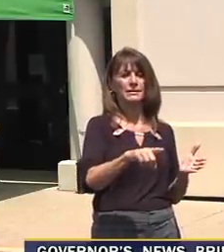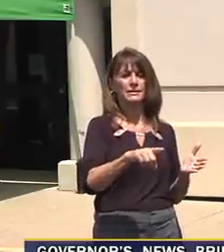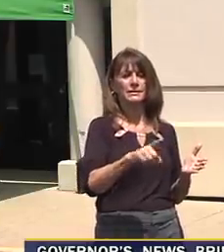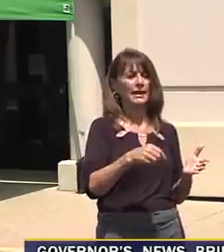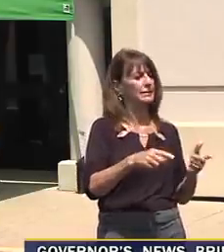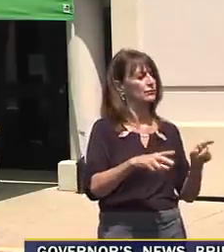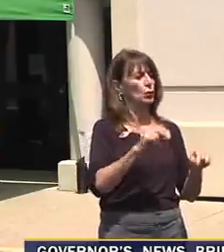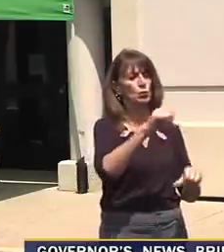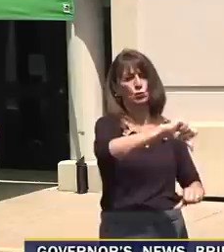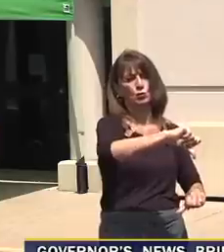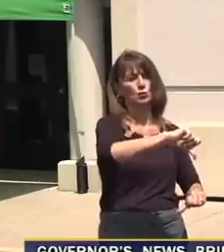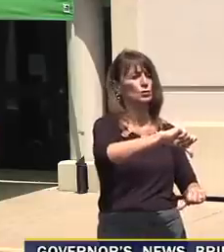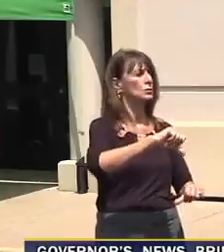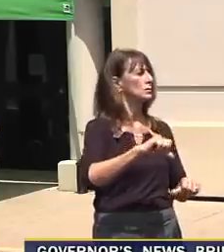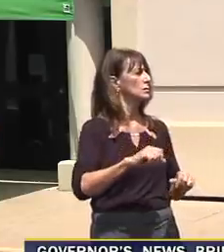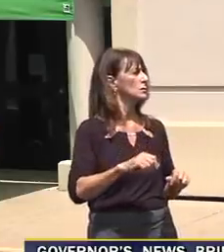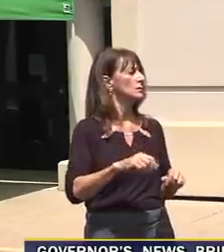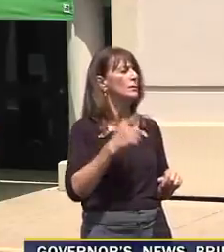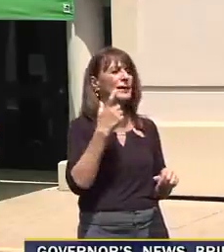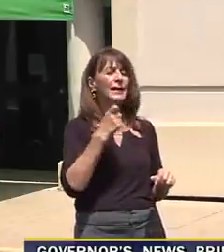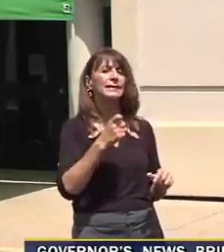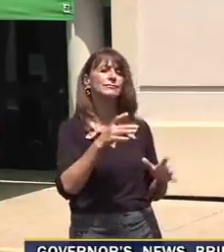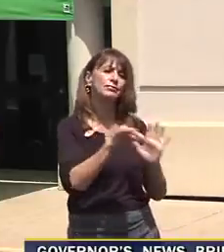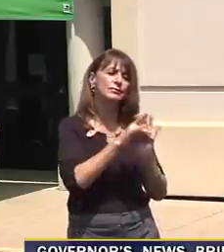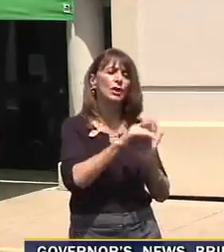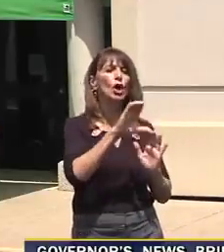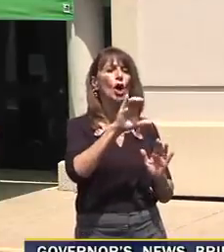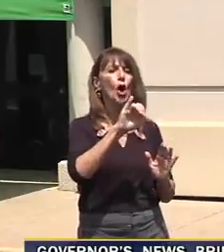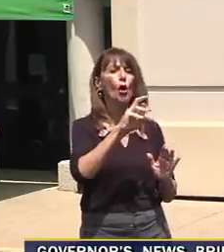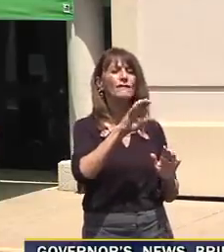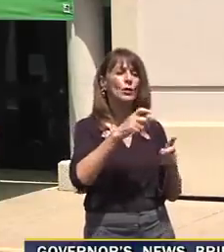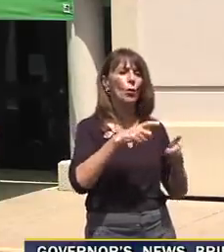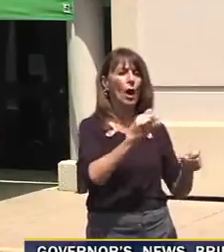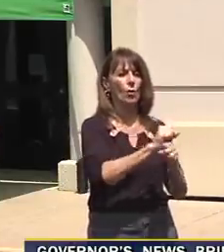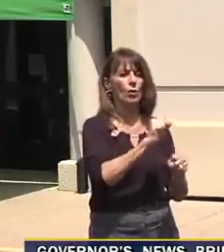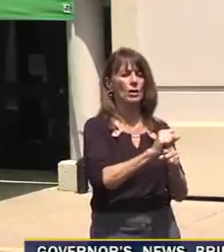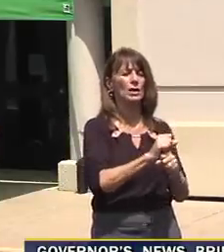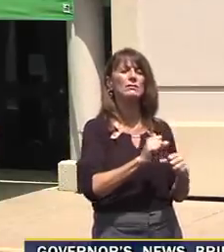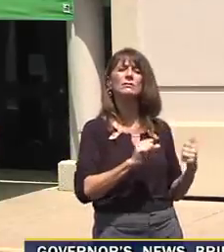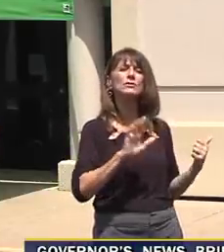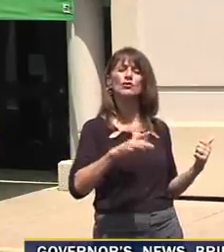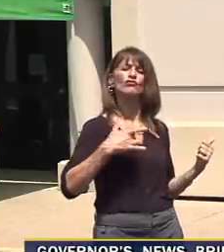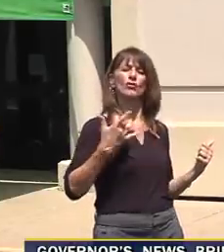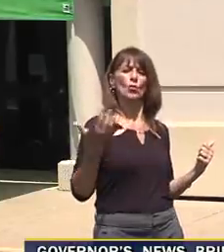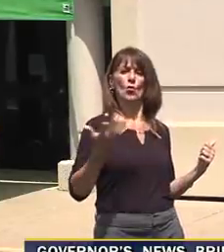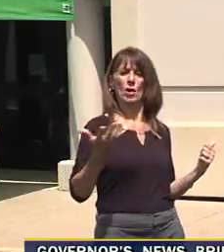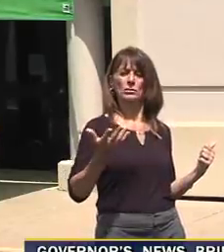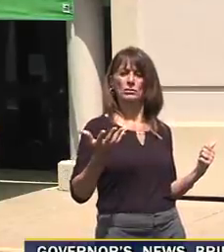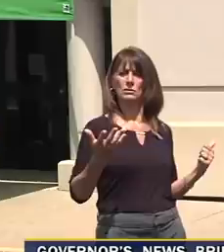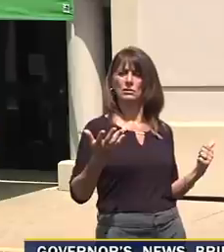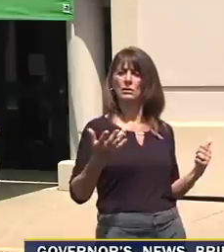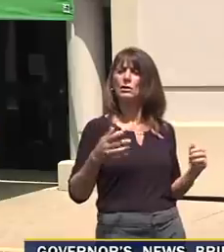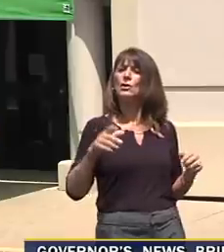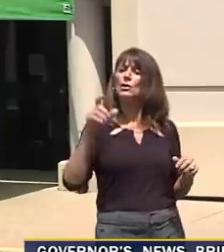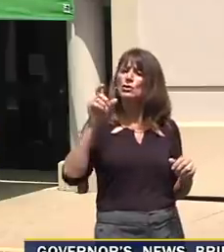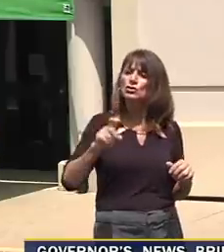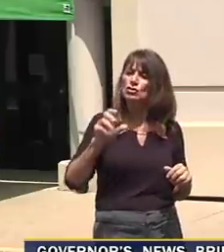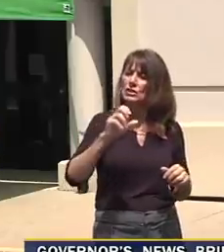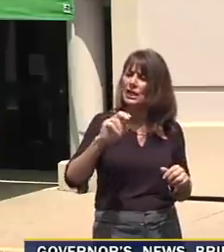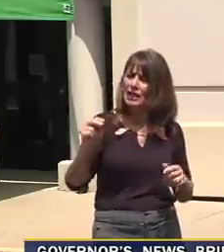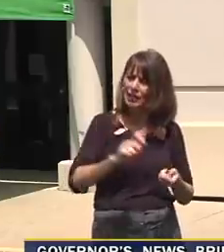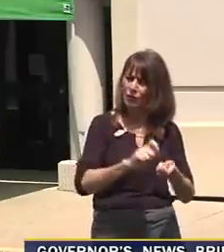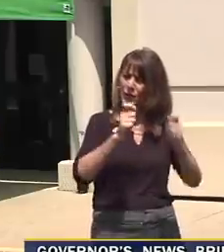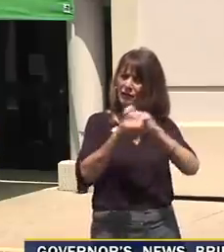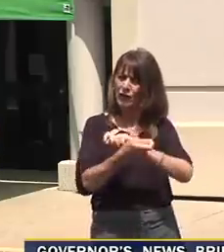related to COVID on the job. What's your thoughts? Should Connecticut revise